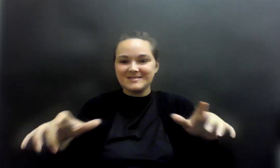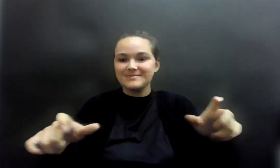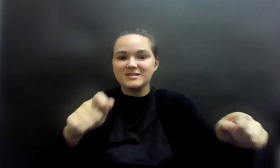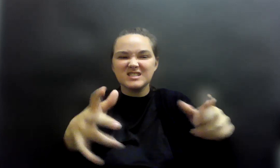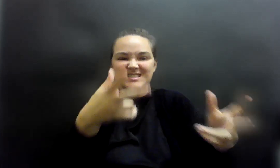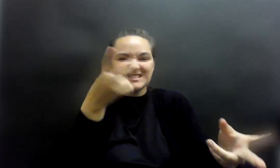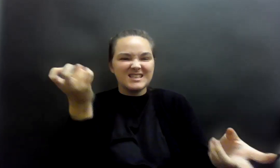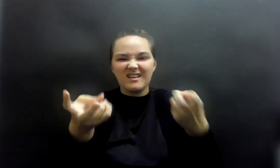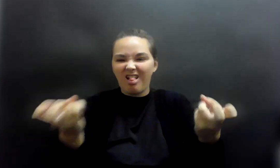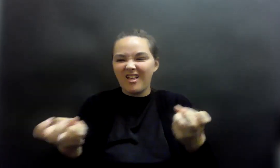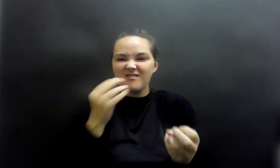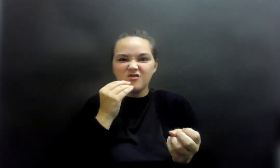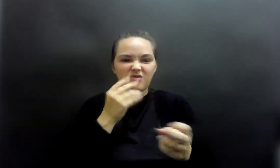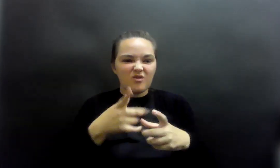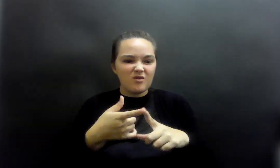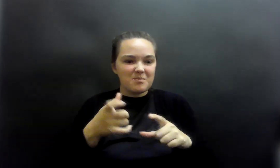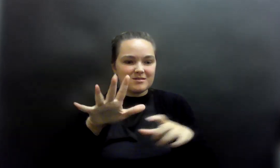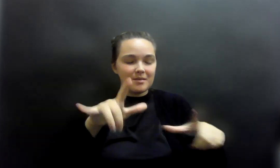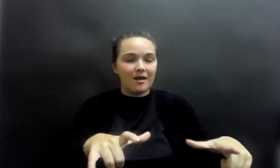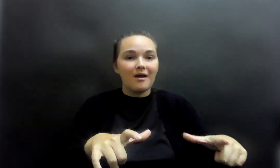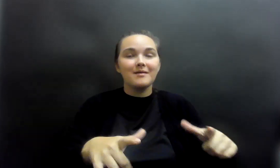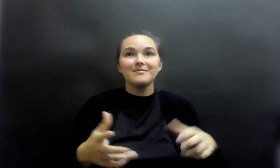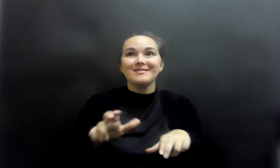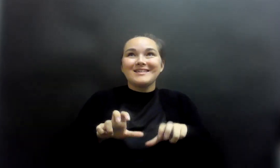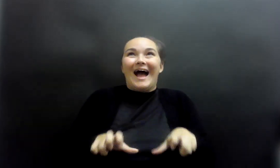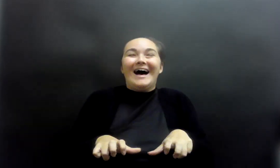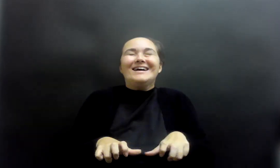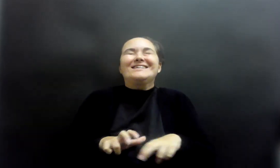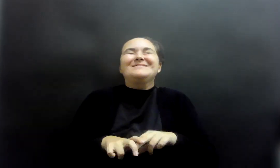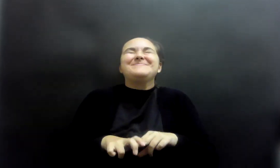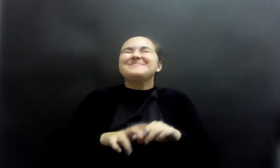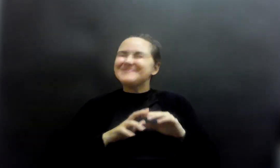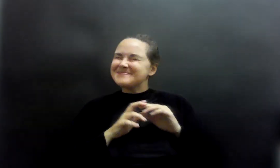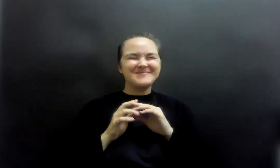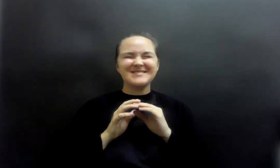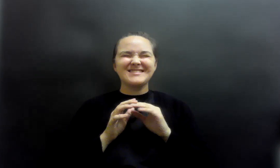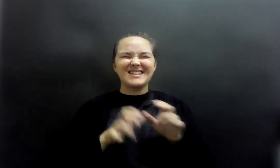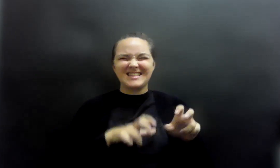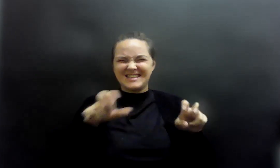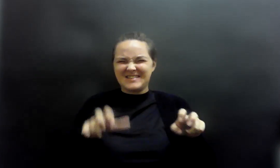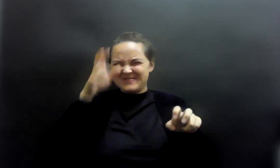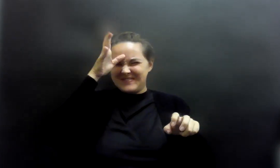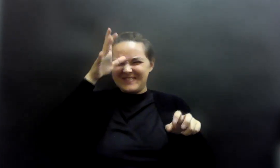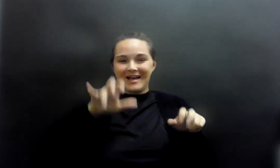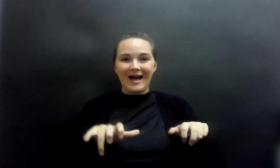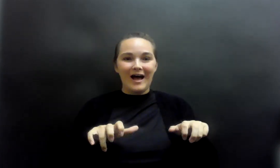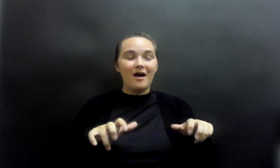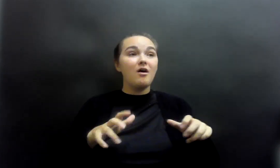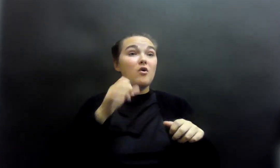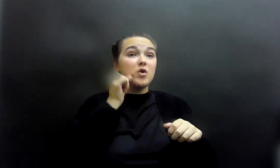James sat next to his father, too happy to speak. As the adults passed around the steaming dishes, James